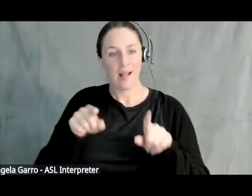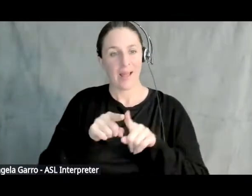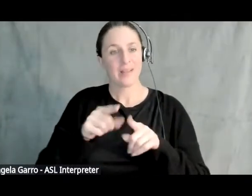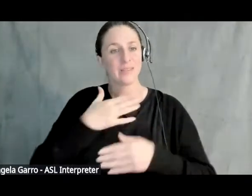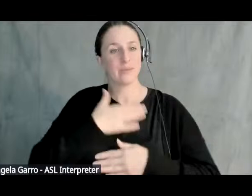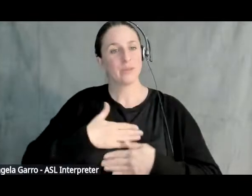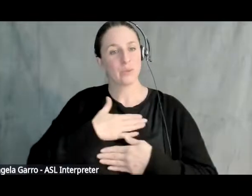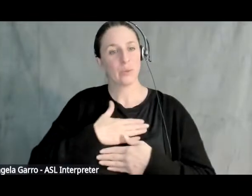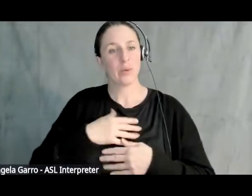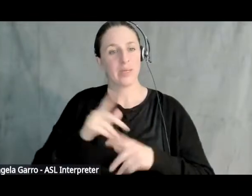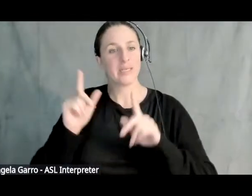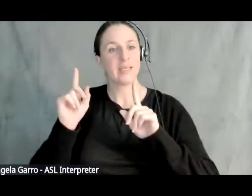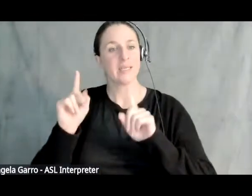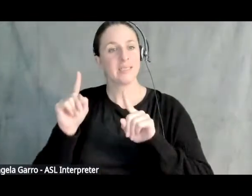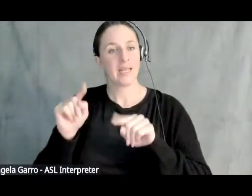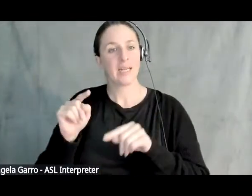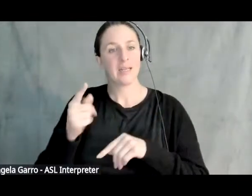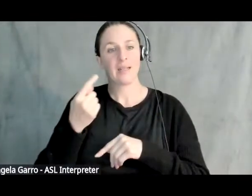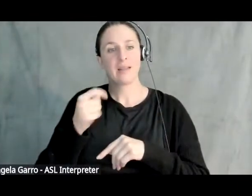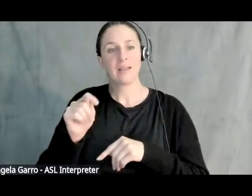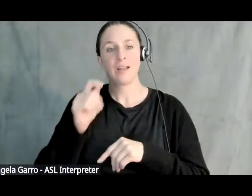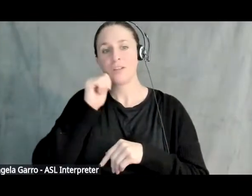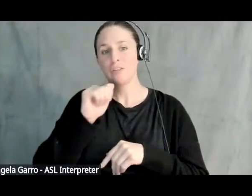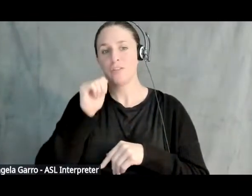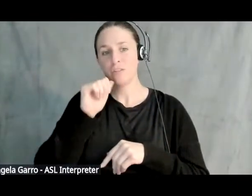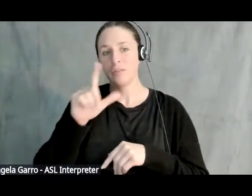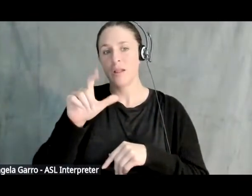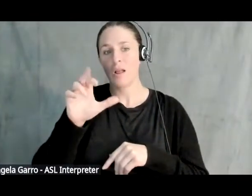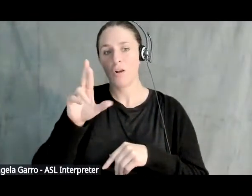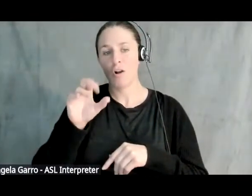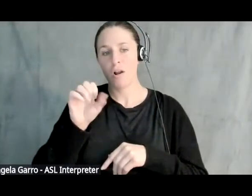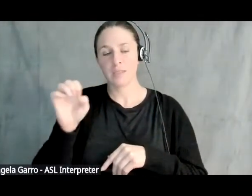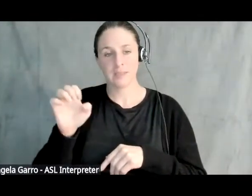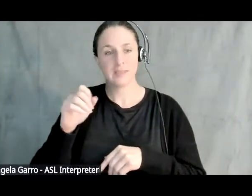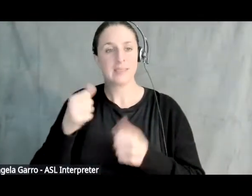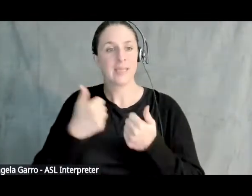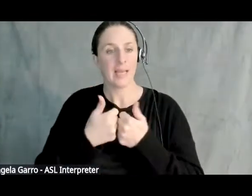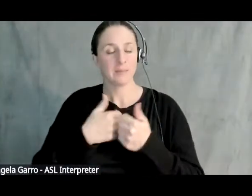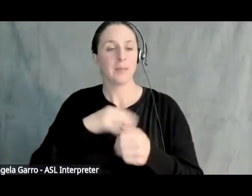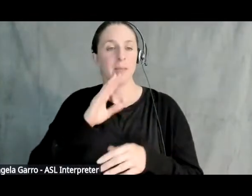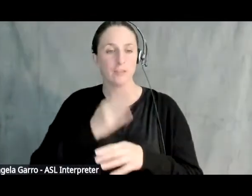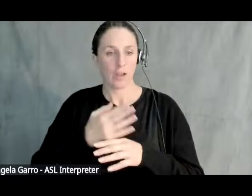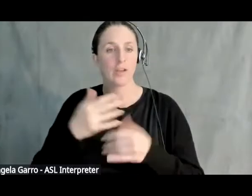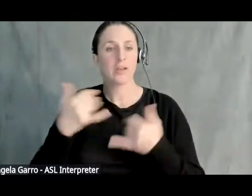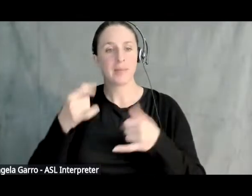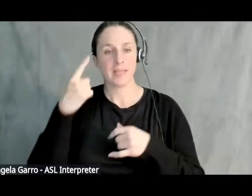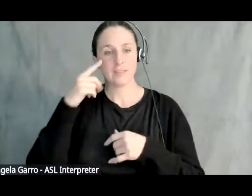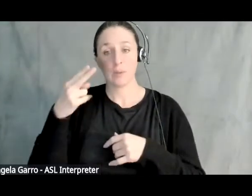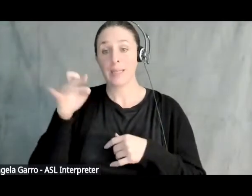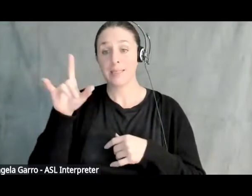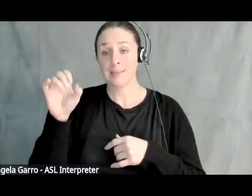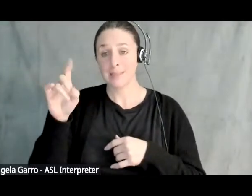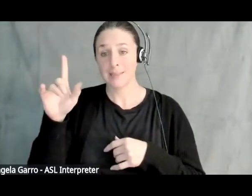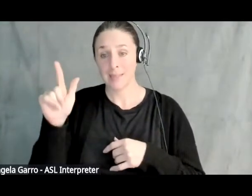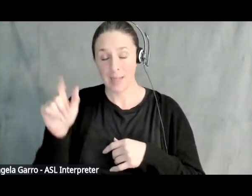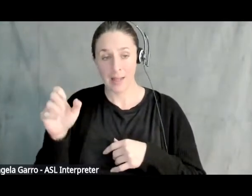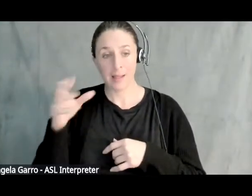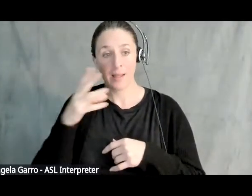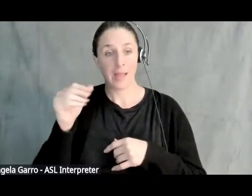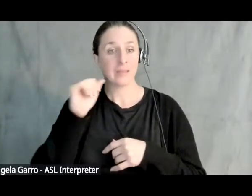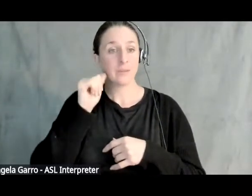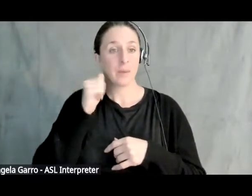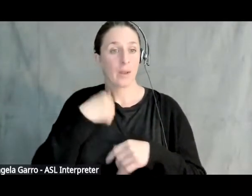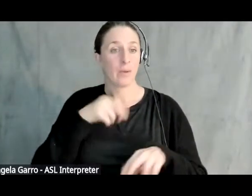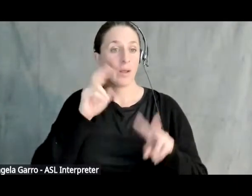enjoying attending the girls lacrosse games. My daughter plays for Hillsdale. And tomorrow I